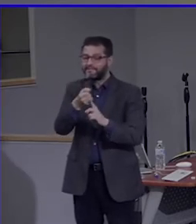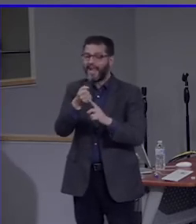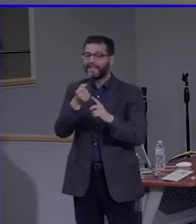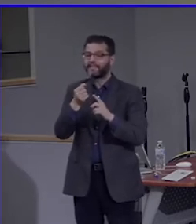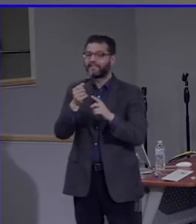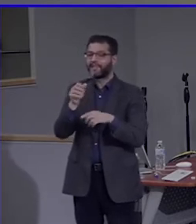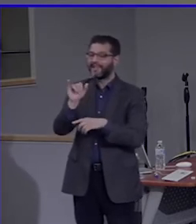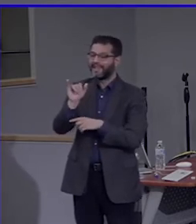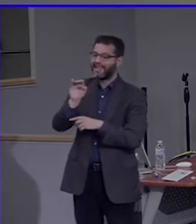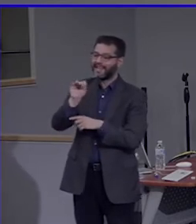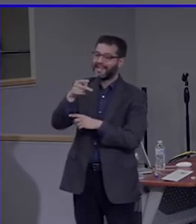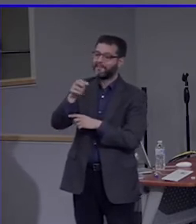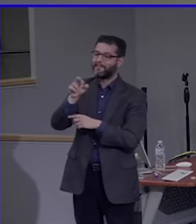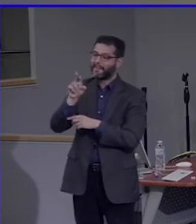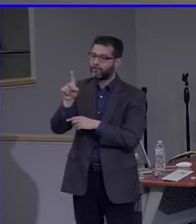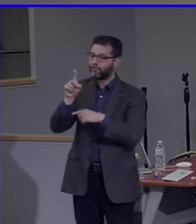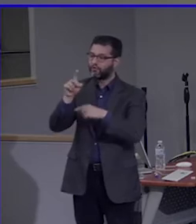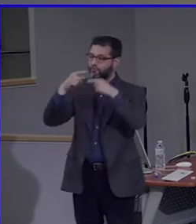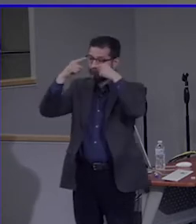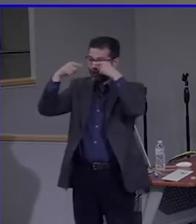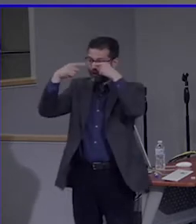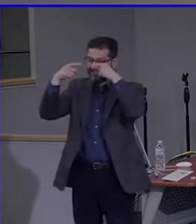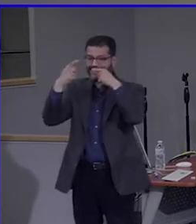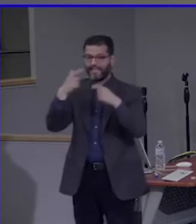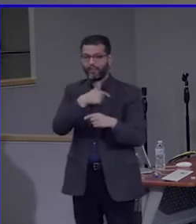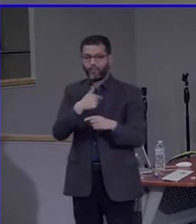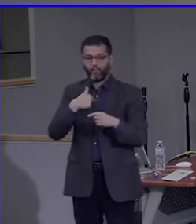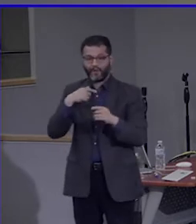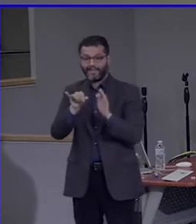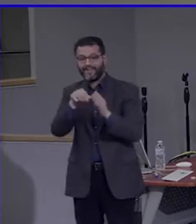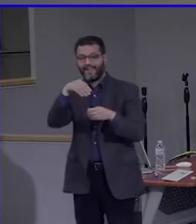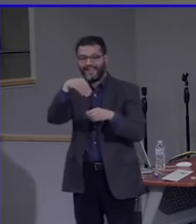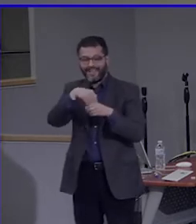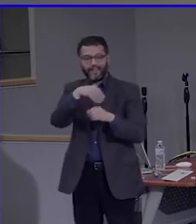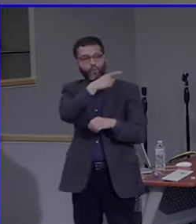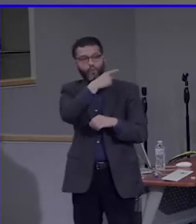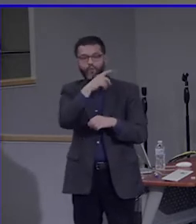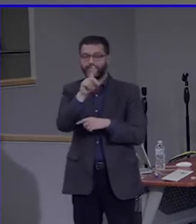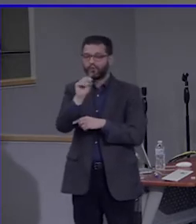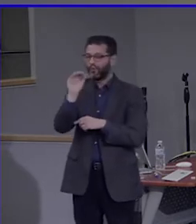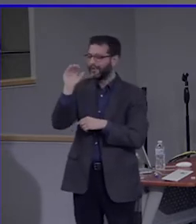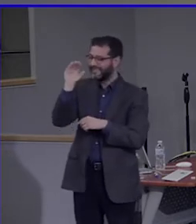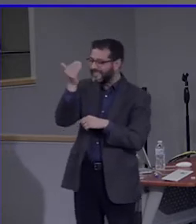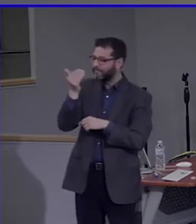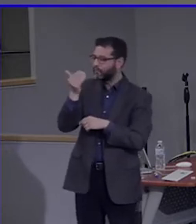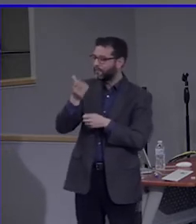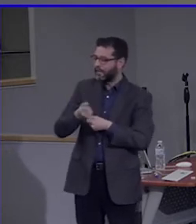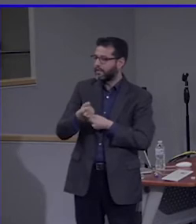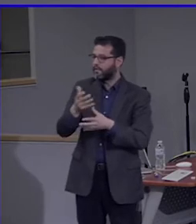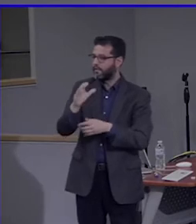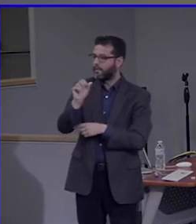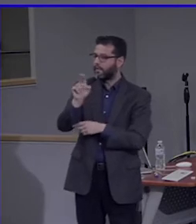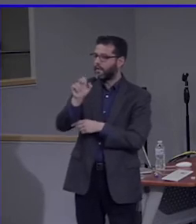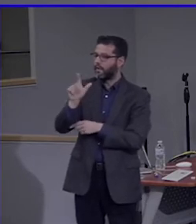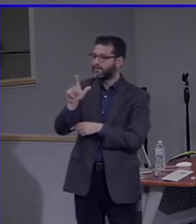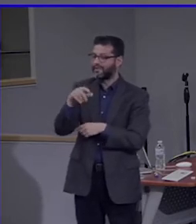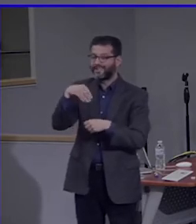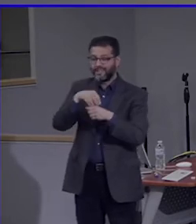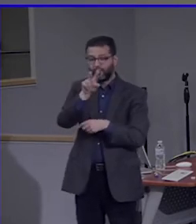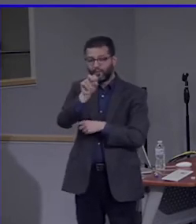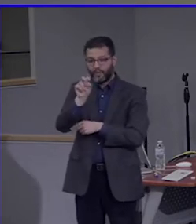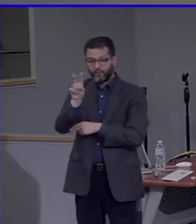so it appears to be causal for example for a 2002 study we were able